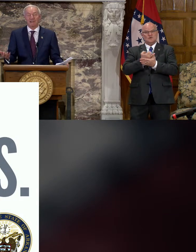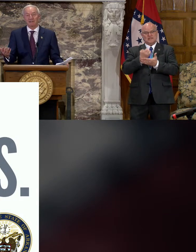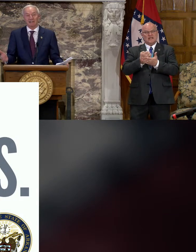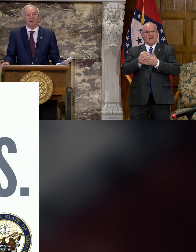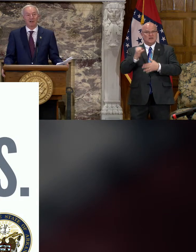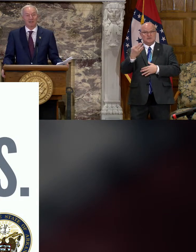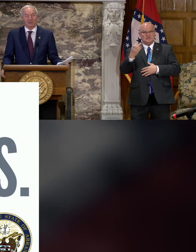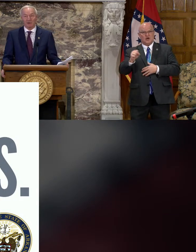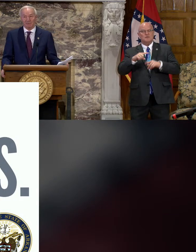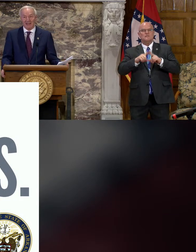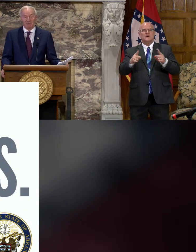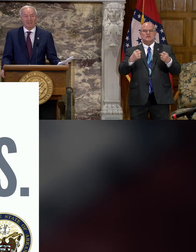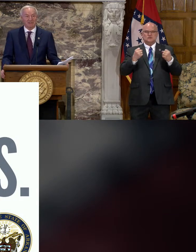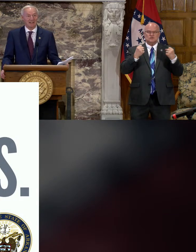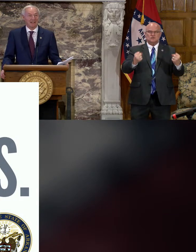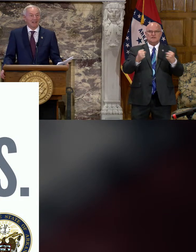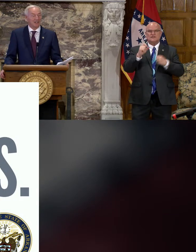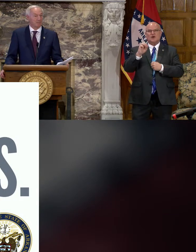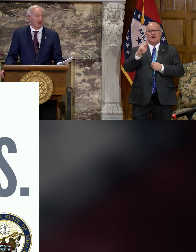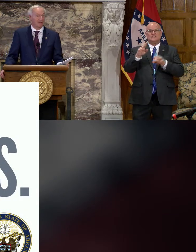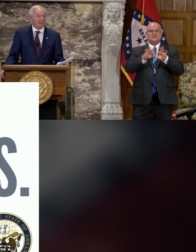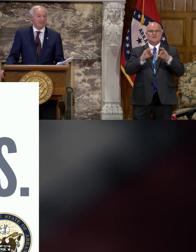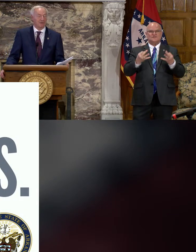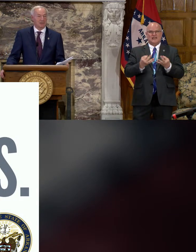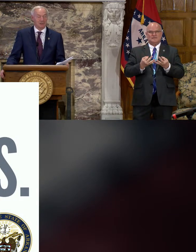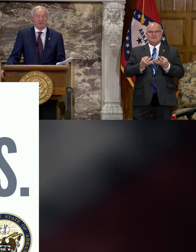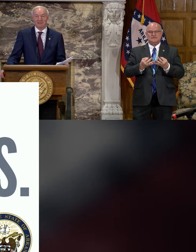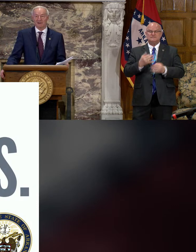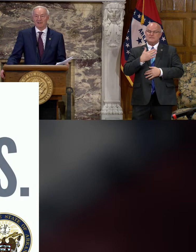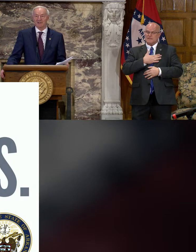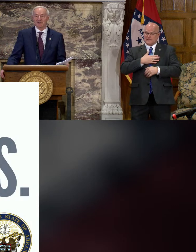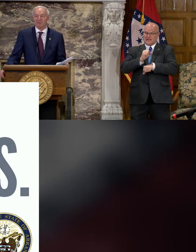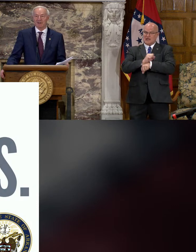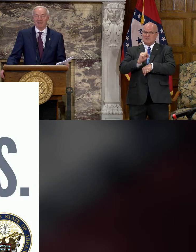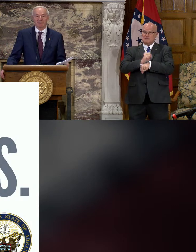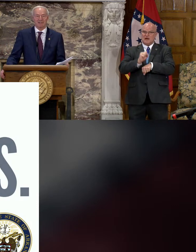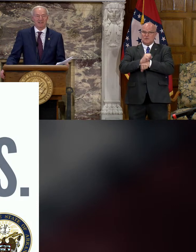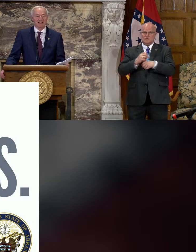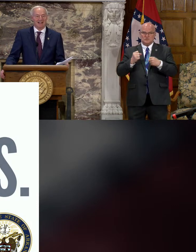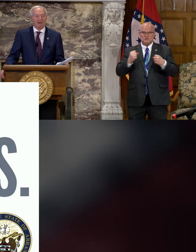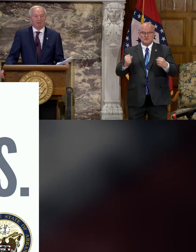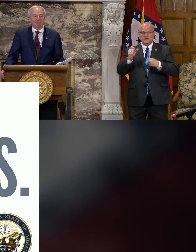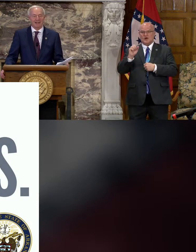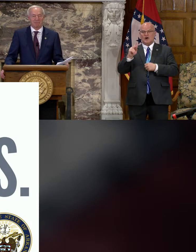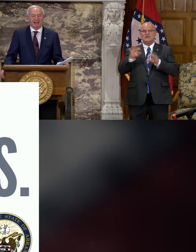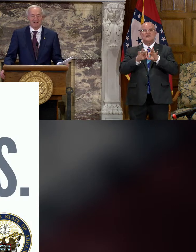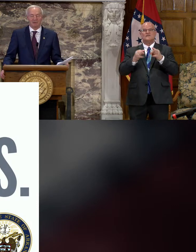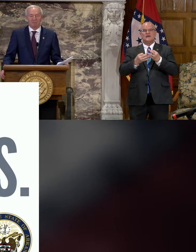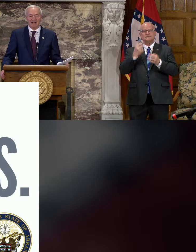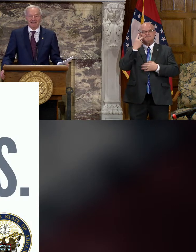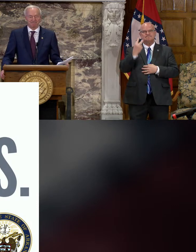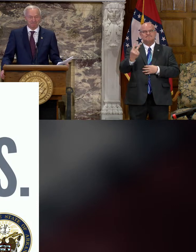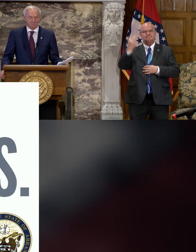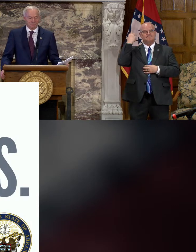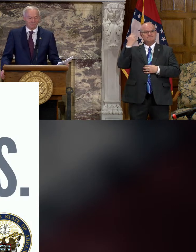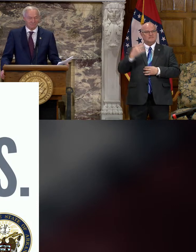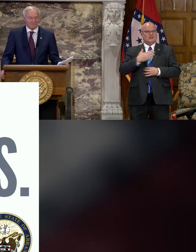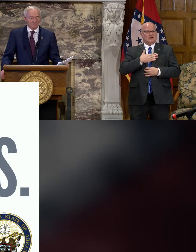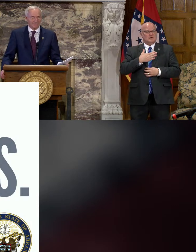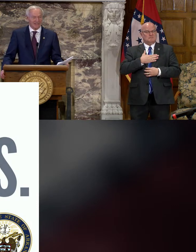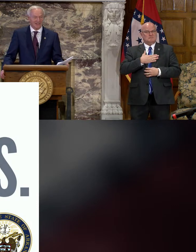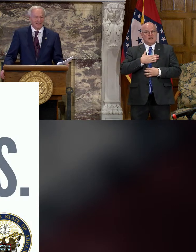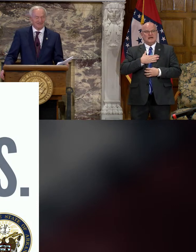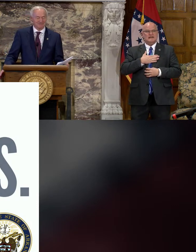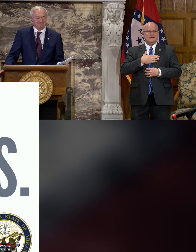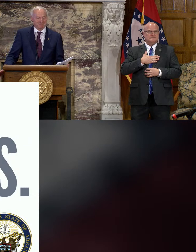also strengthening Arkansas families. And as part of the effort to strengthen Arkansas families, I reflect back on my